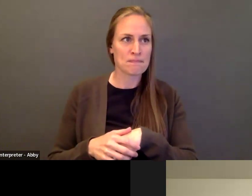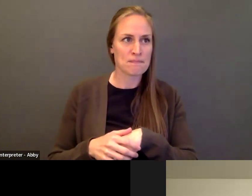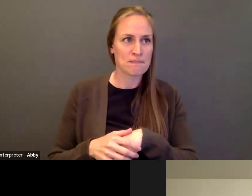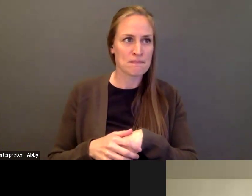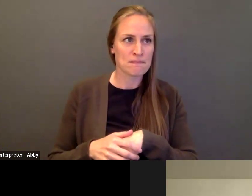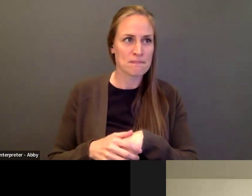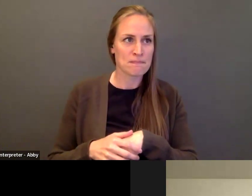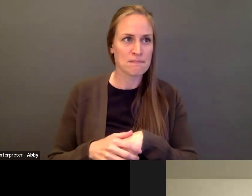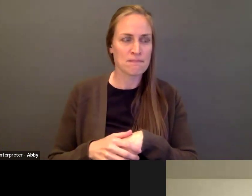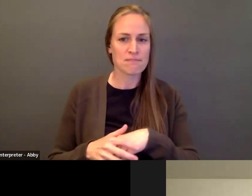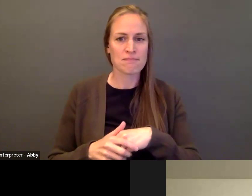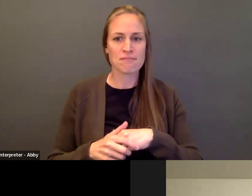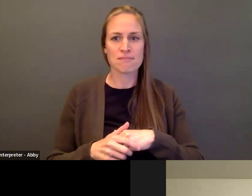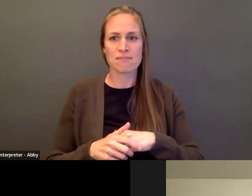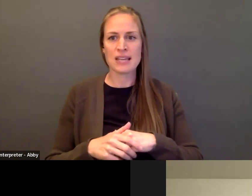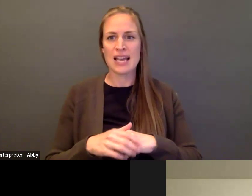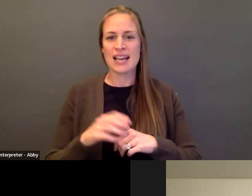here. I'm retiring this.